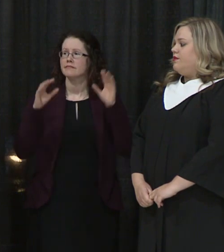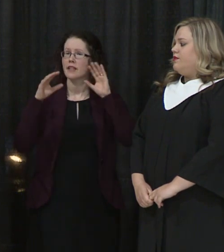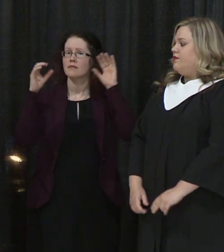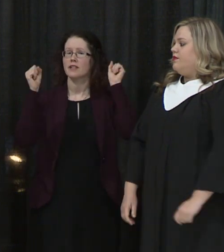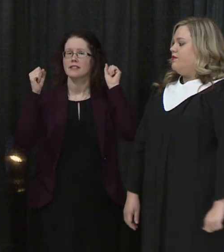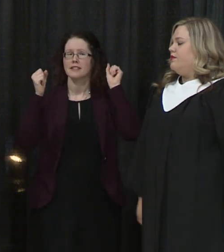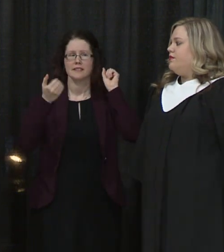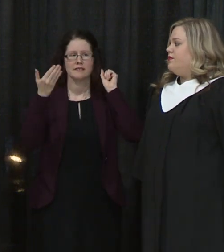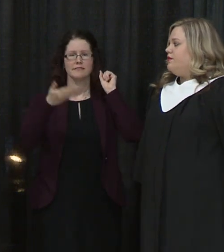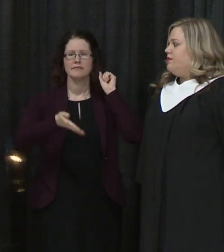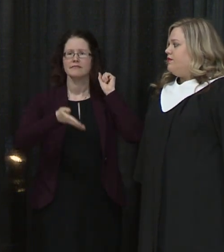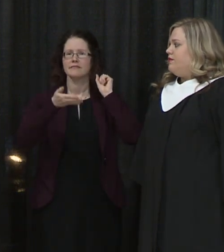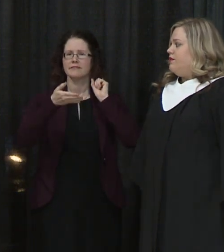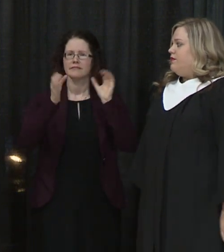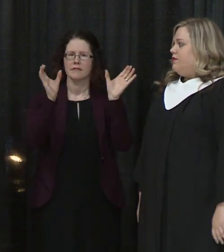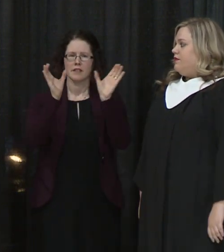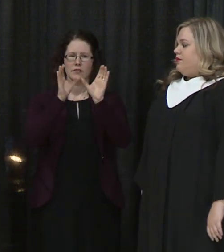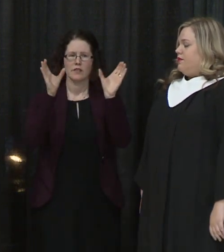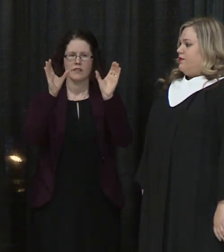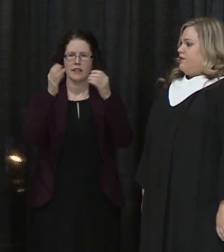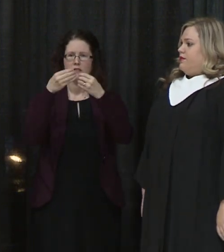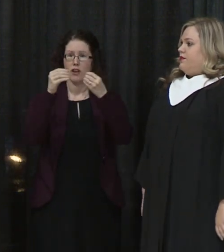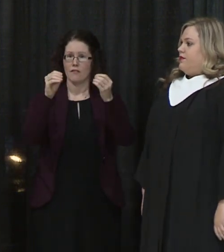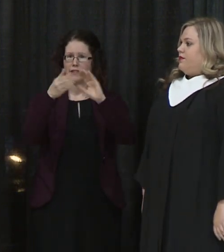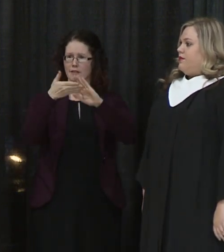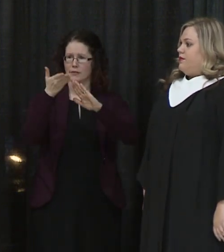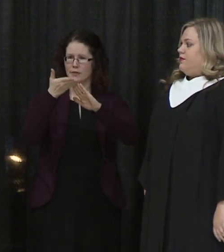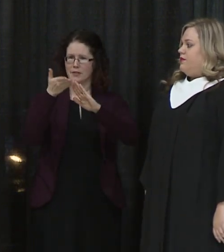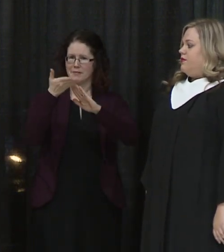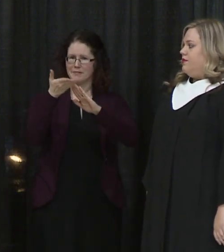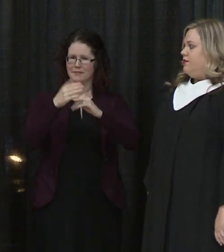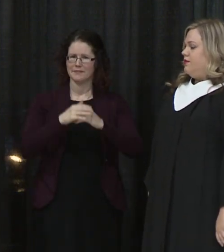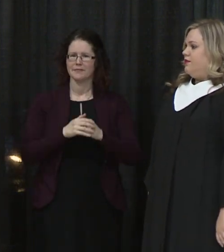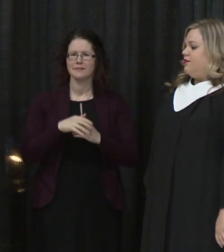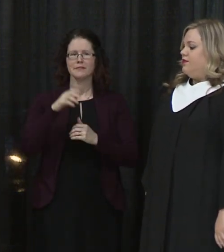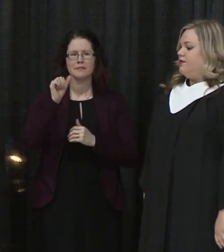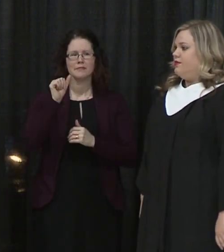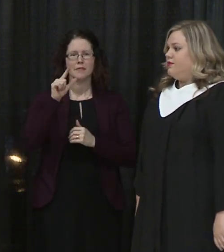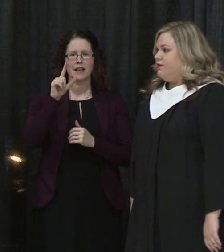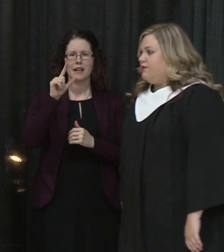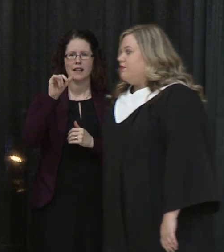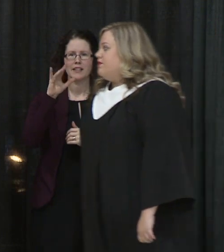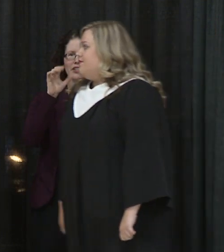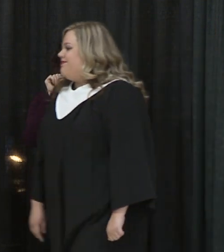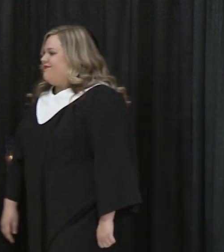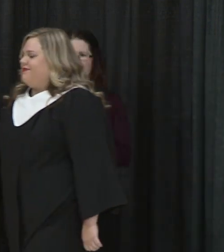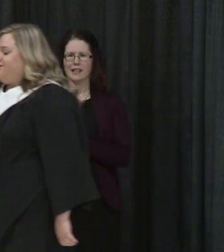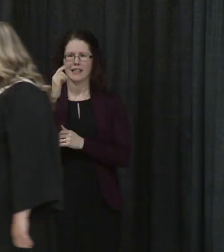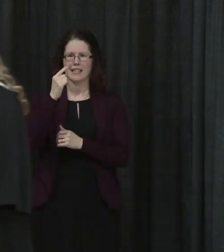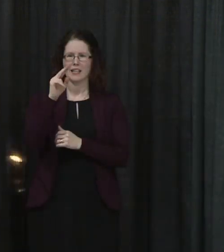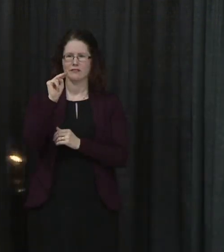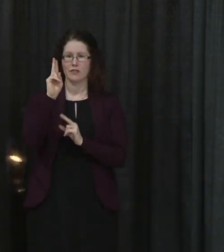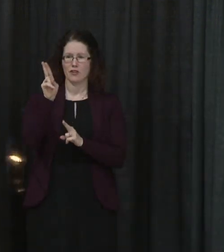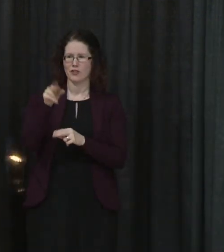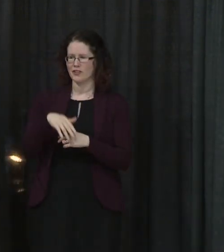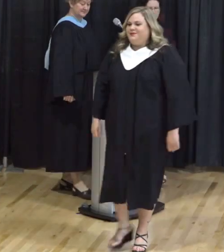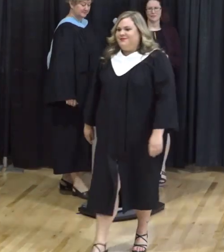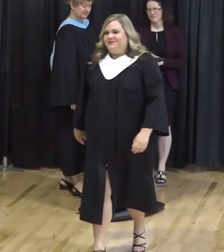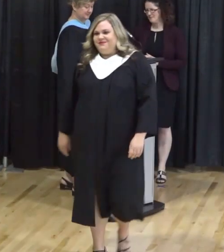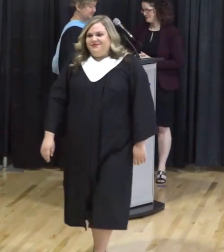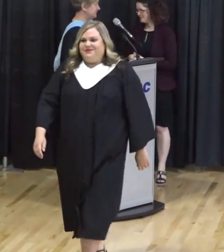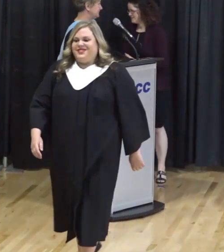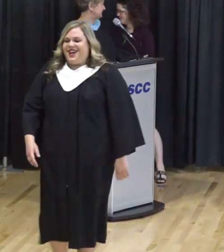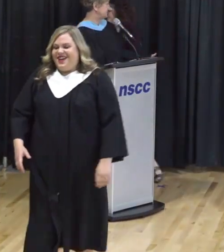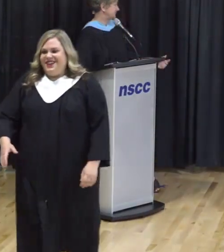Mr. President, the candidates for the Certificate in Office Administration. Alicia Egan, Honors.